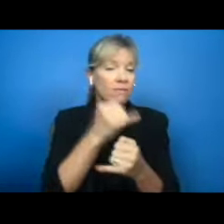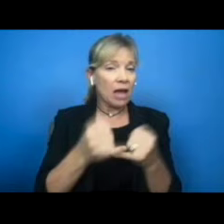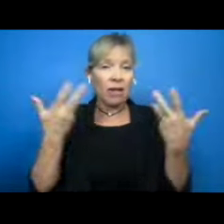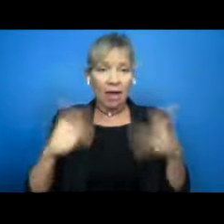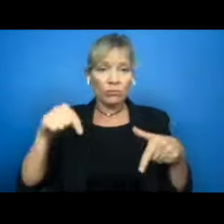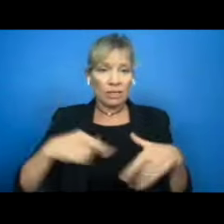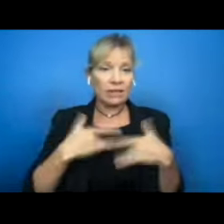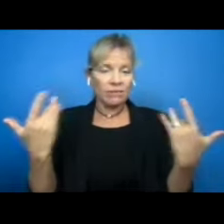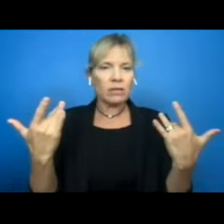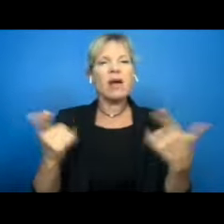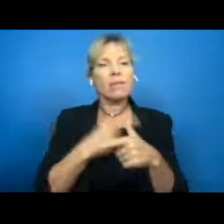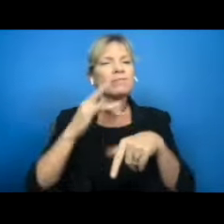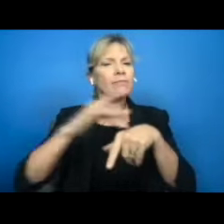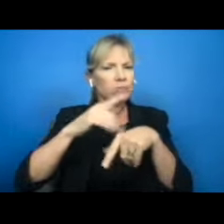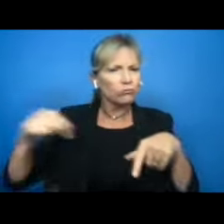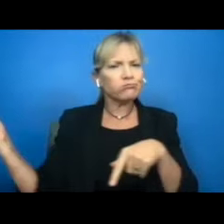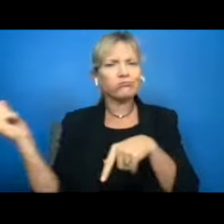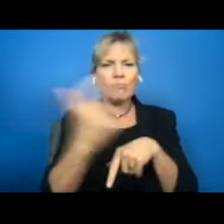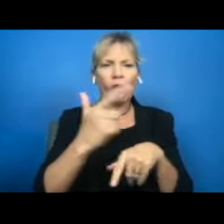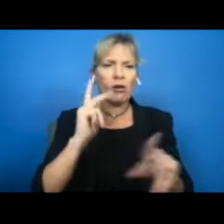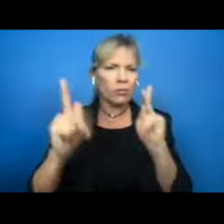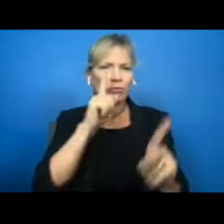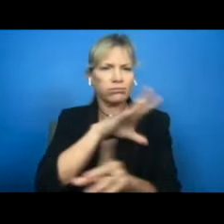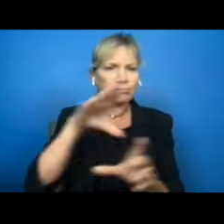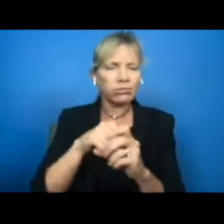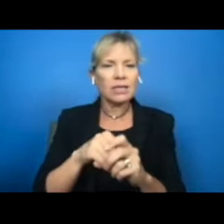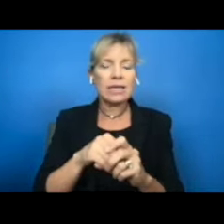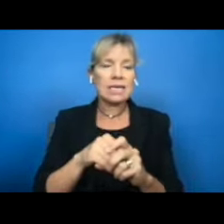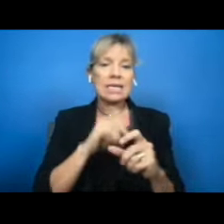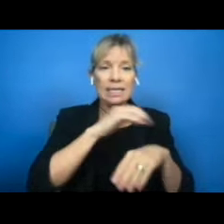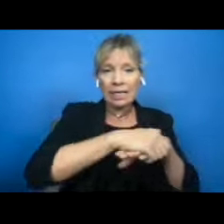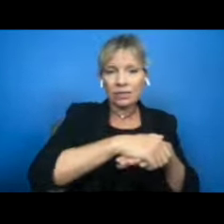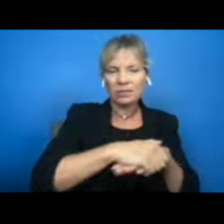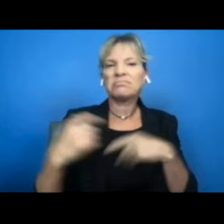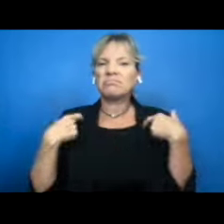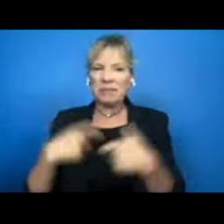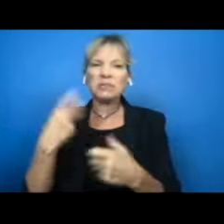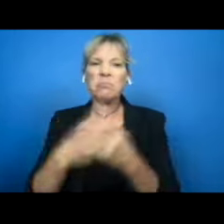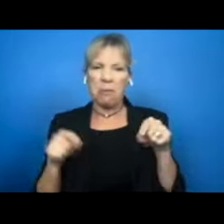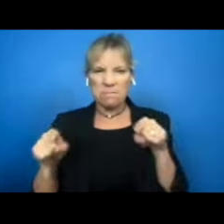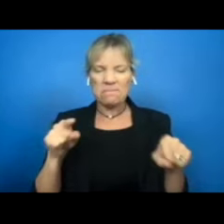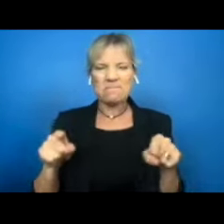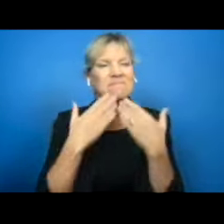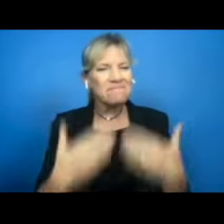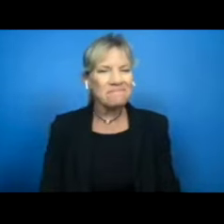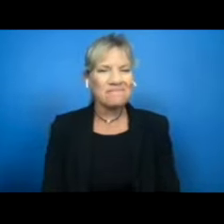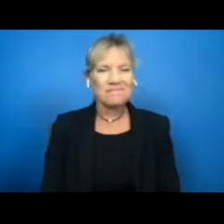after the event and made available to all participants in both English and Spanish. Thank you.